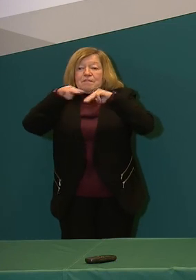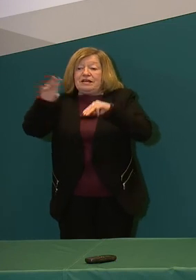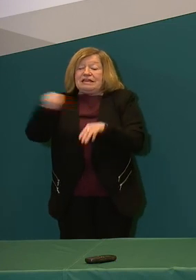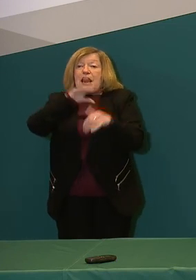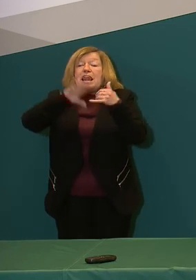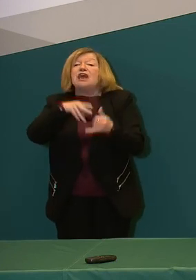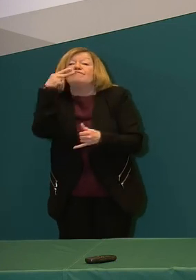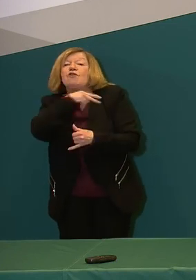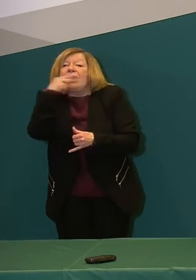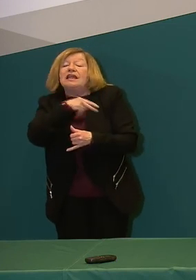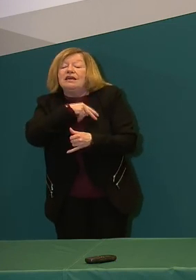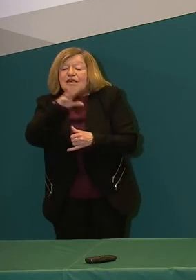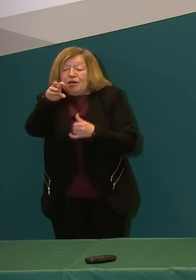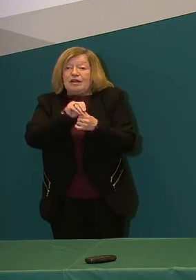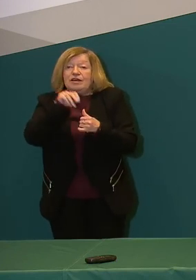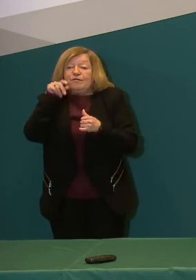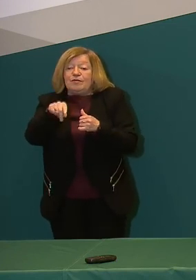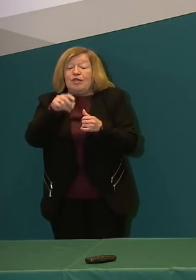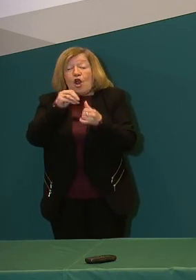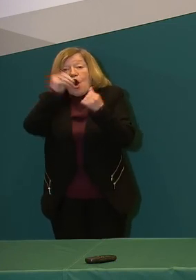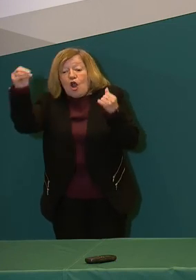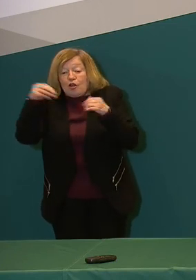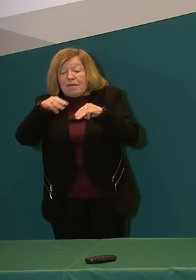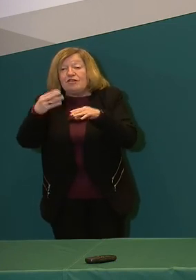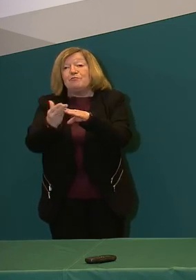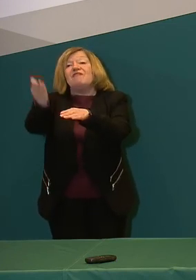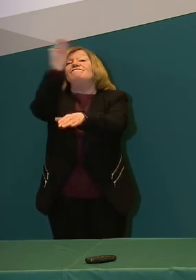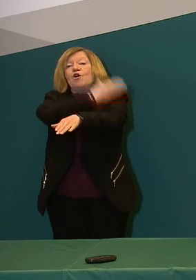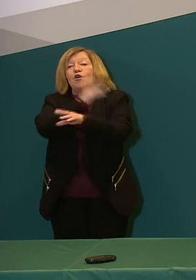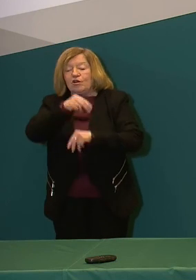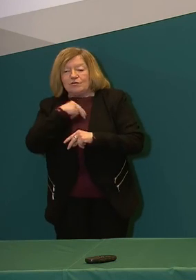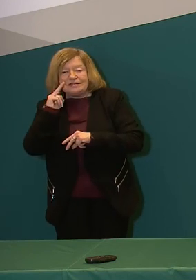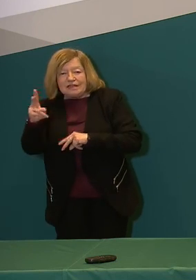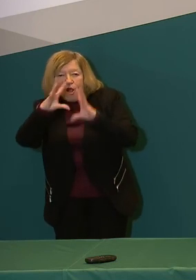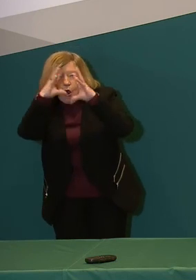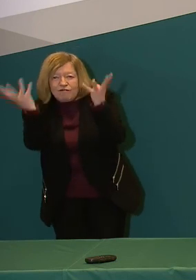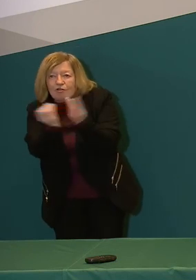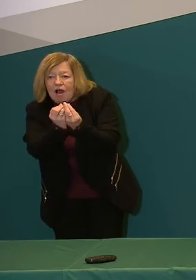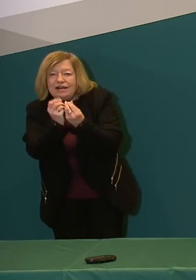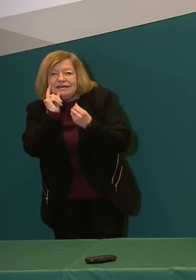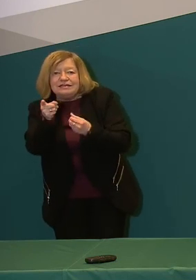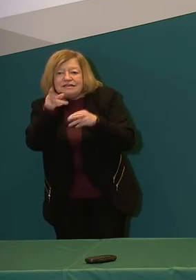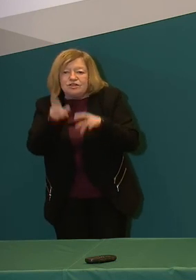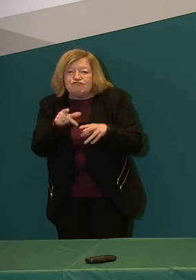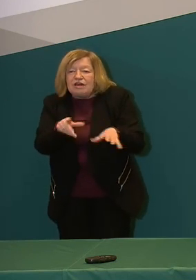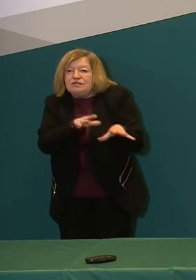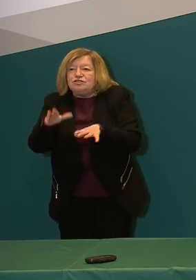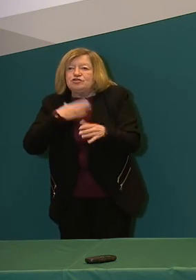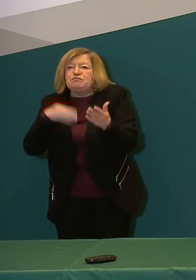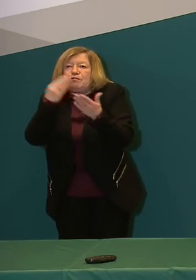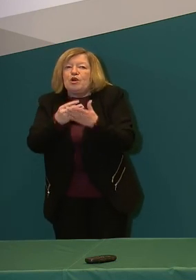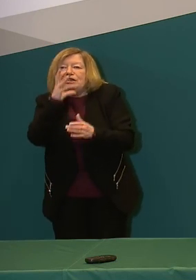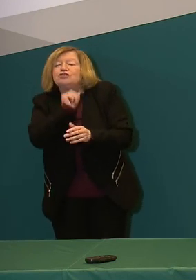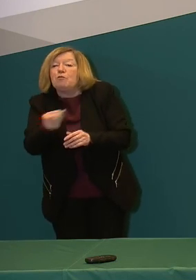last Friday in particular, but the preceding measures, before we can say this is a reasonable set of assumptions to put into the